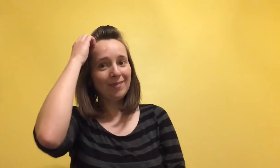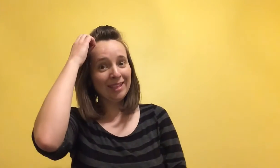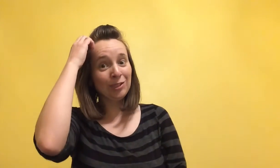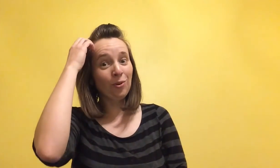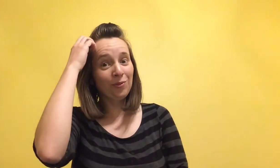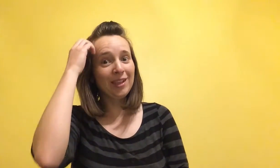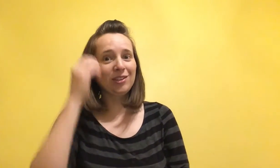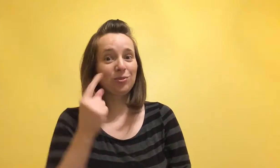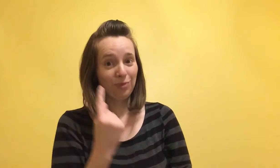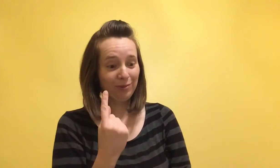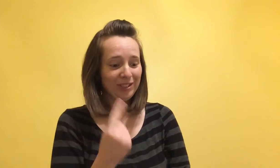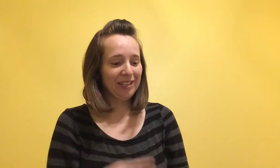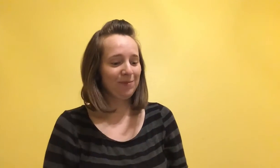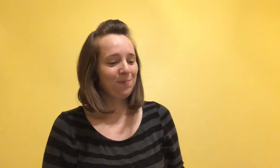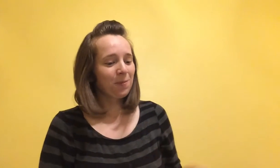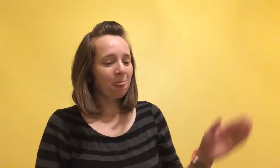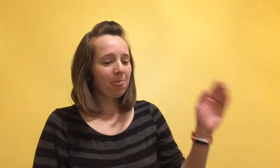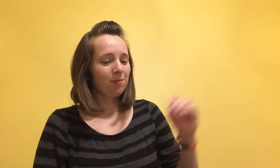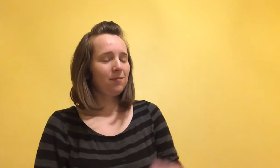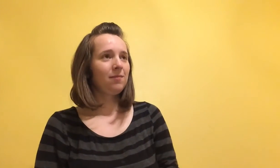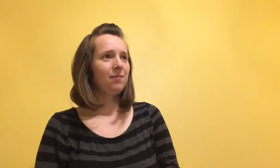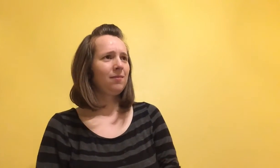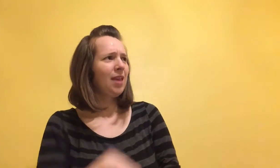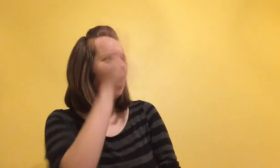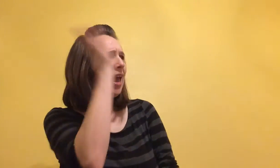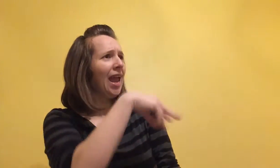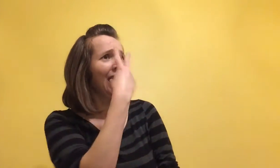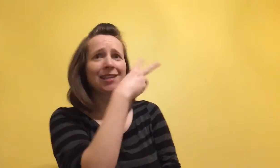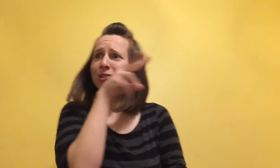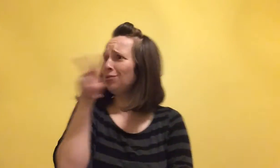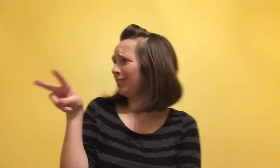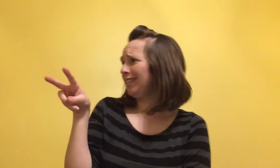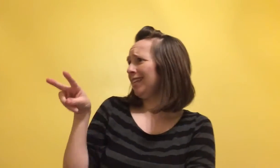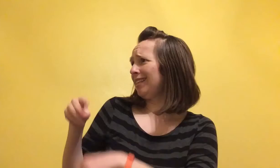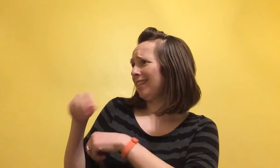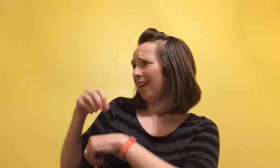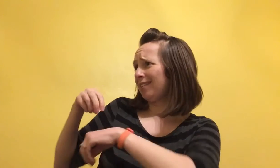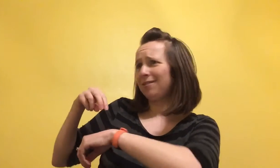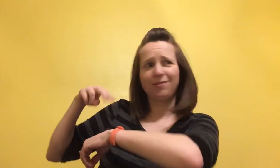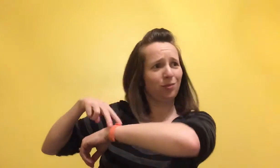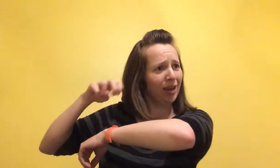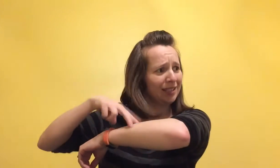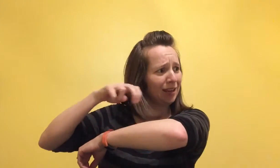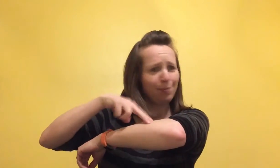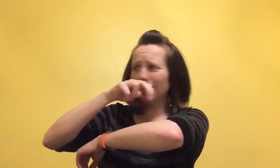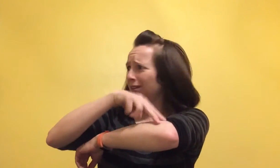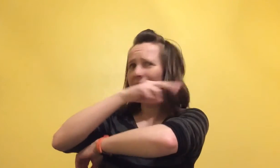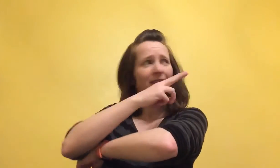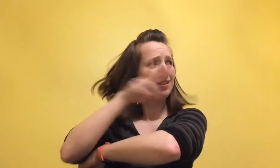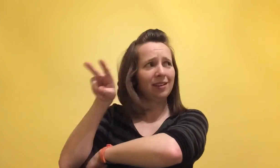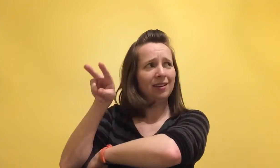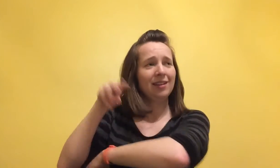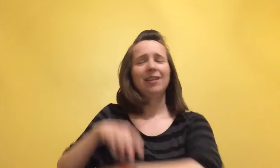let's go over that just one more time. Hey, did you see that grasshopper?